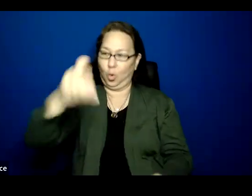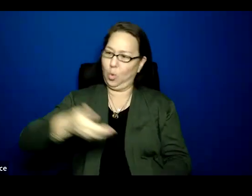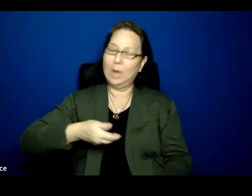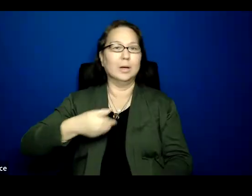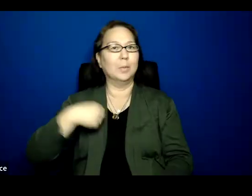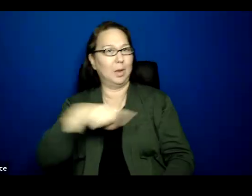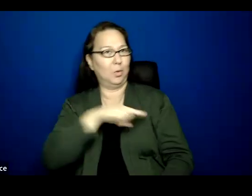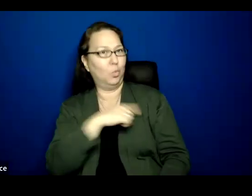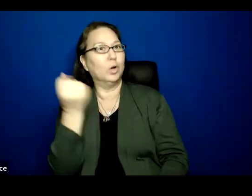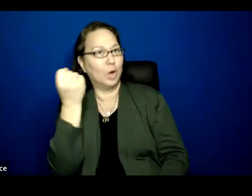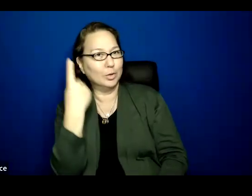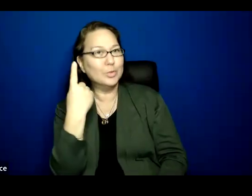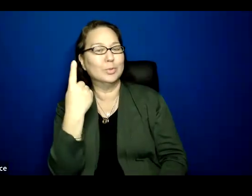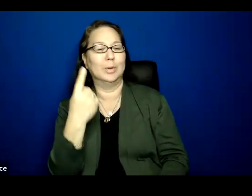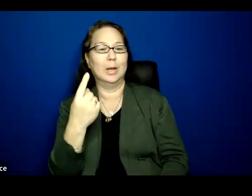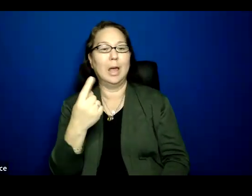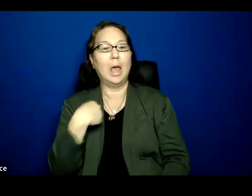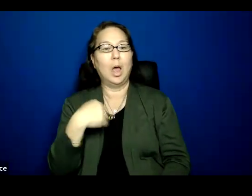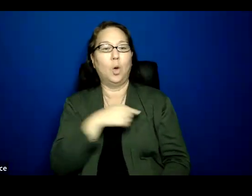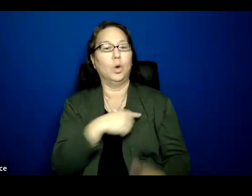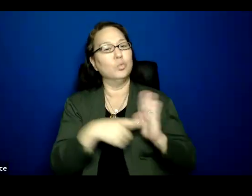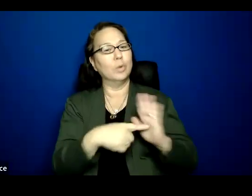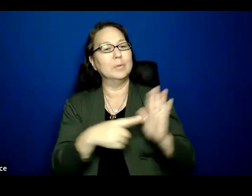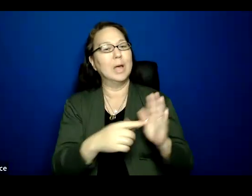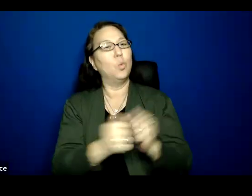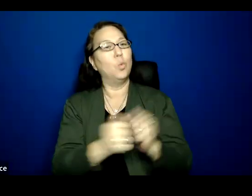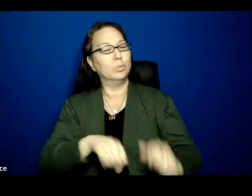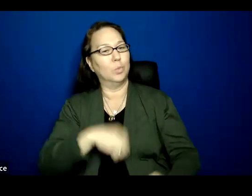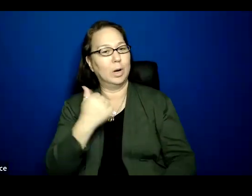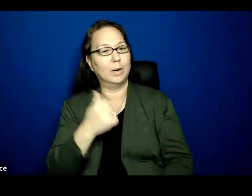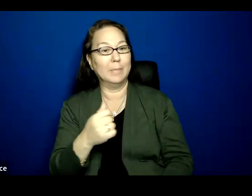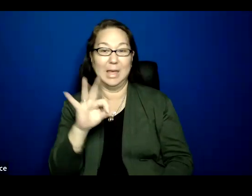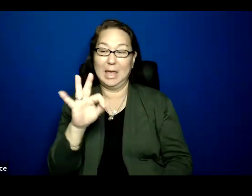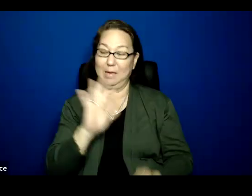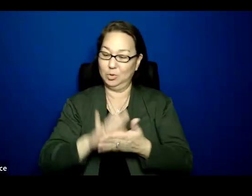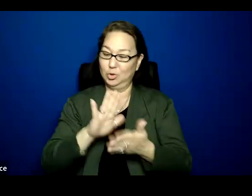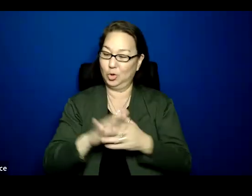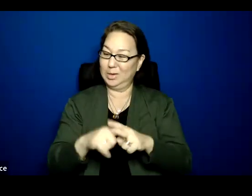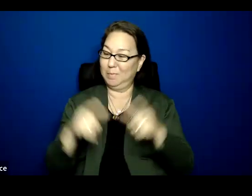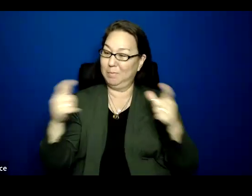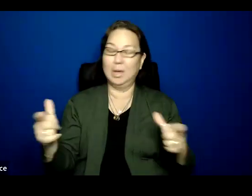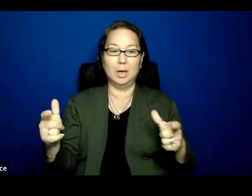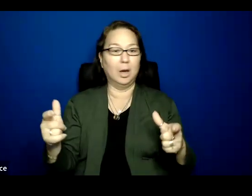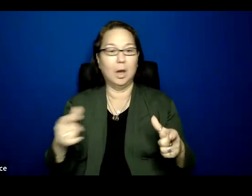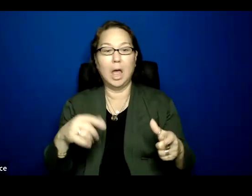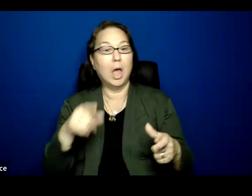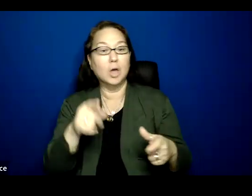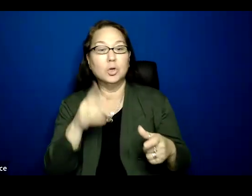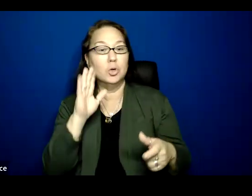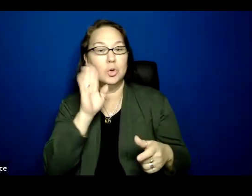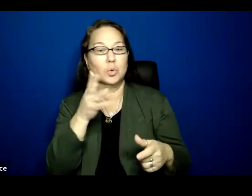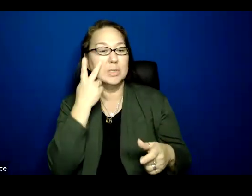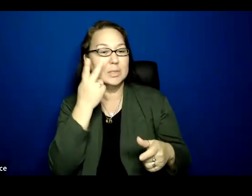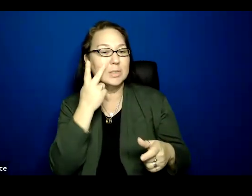hard. We represent the city with pride. If schools get bigger, attendance won't magically improve. Students who struggled in large schools were